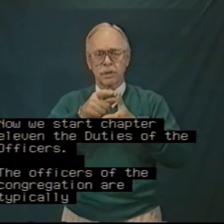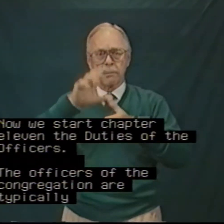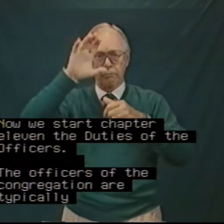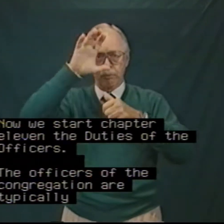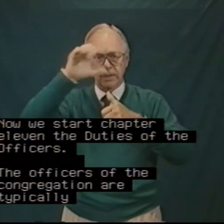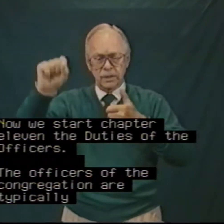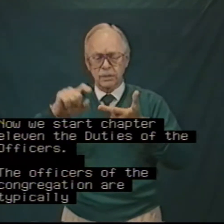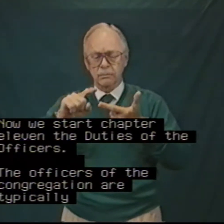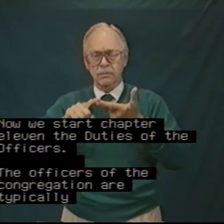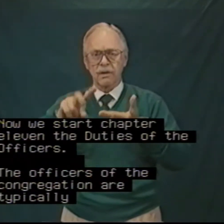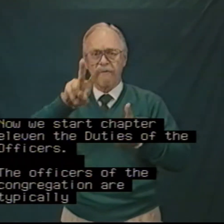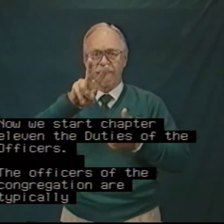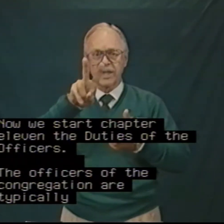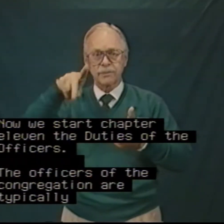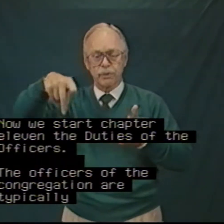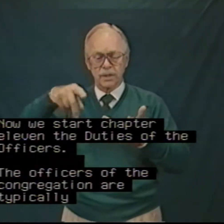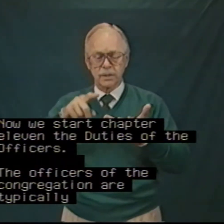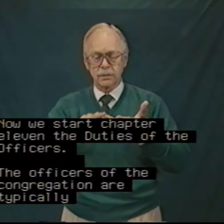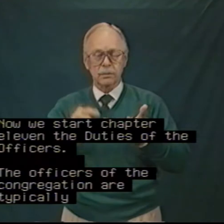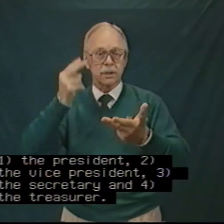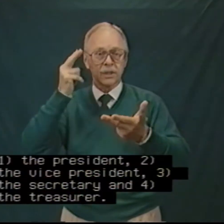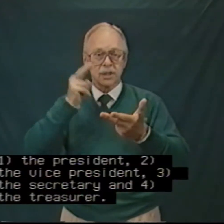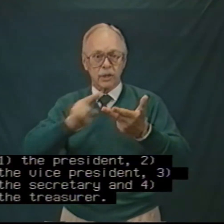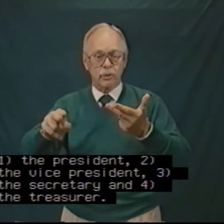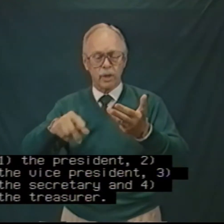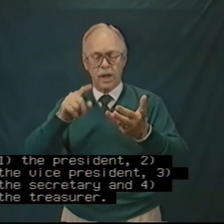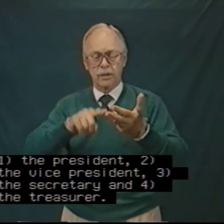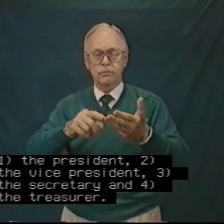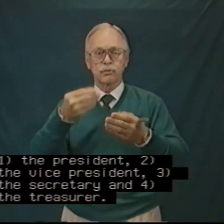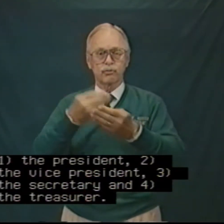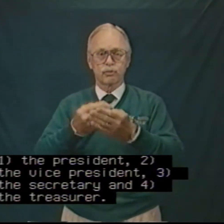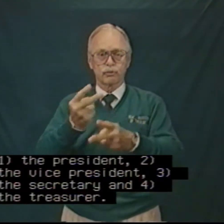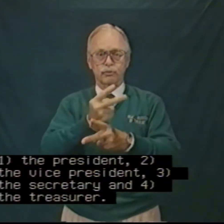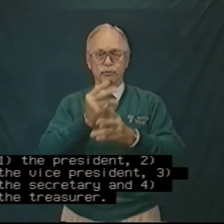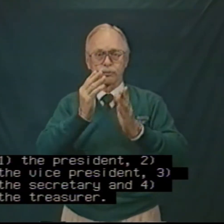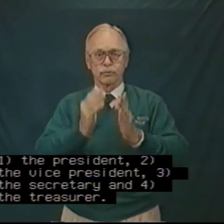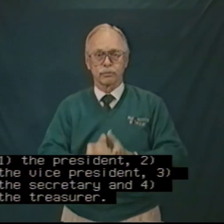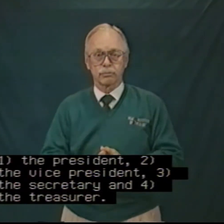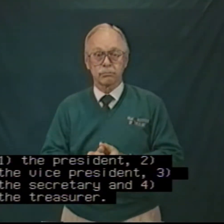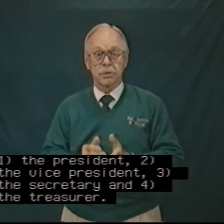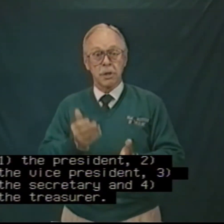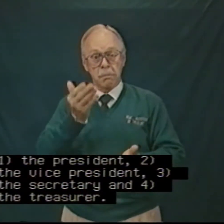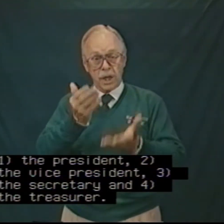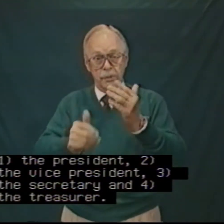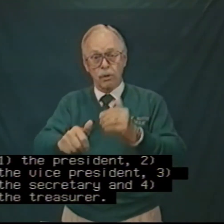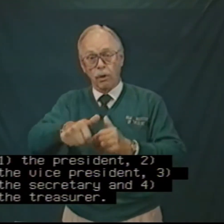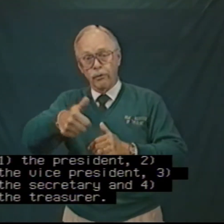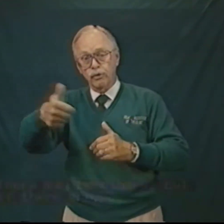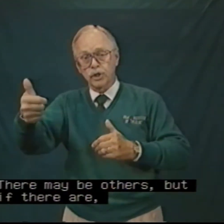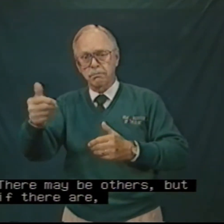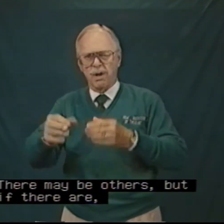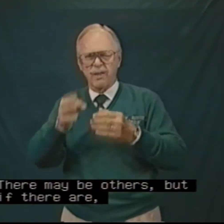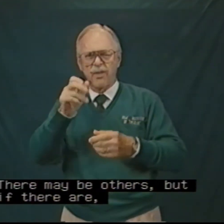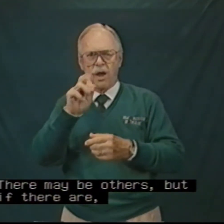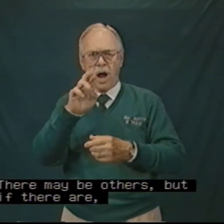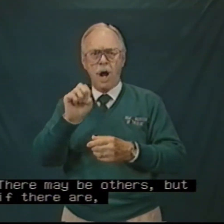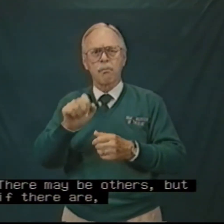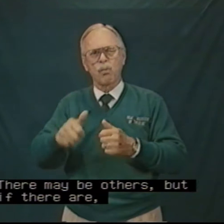1, the President, 2, the Vice President, 3, the Secretary, and 4, the Treasurer. There may be